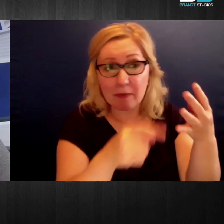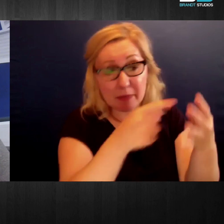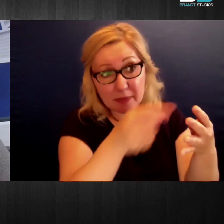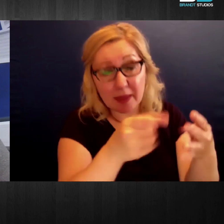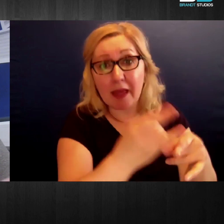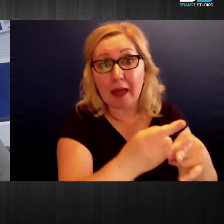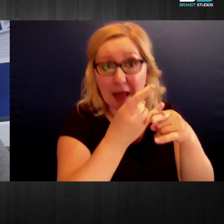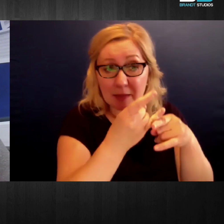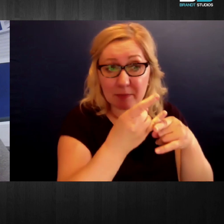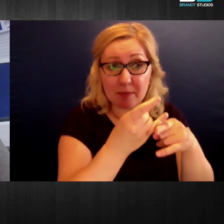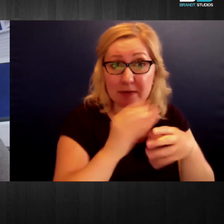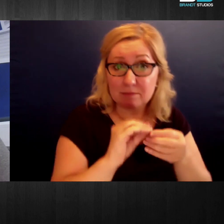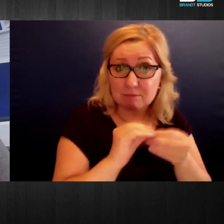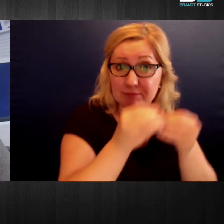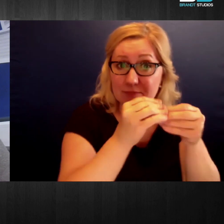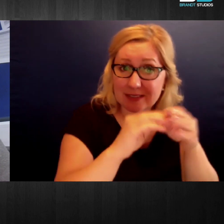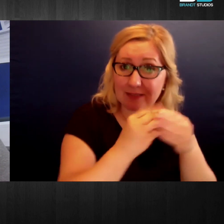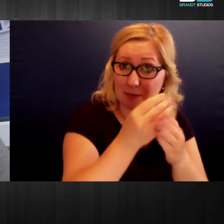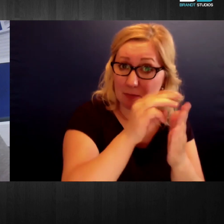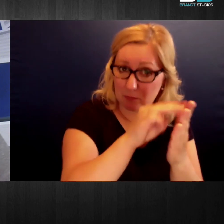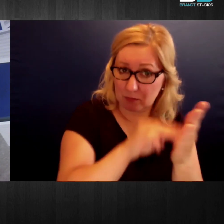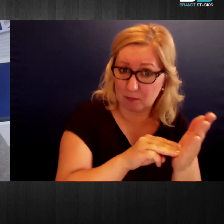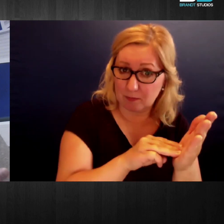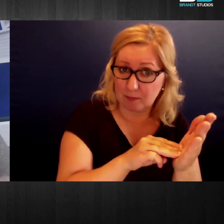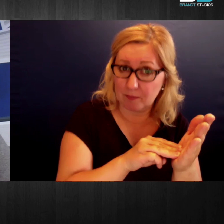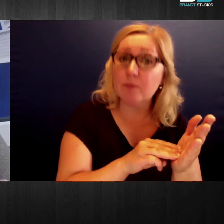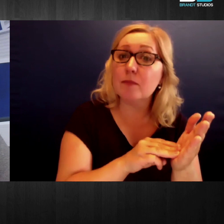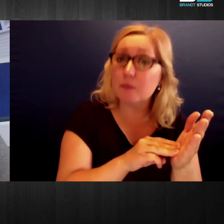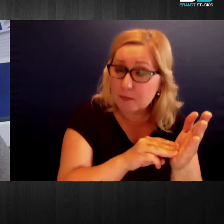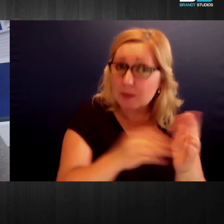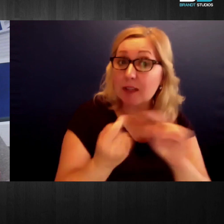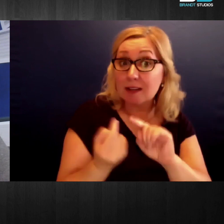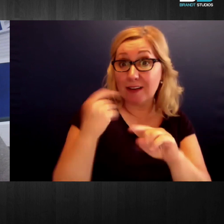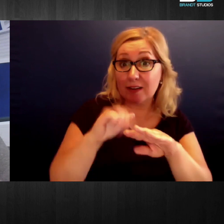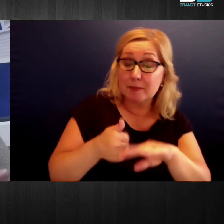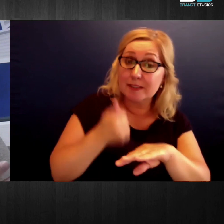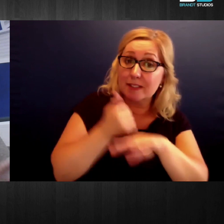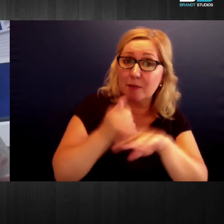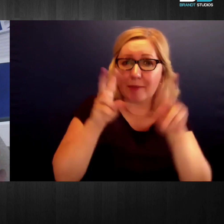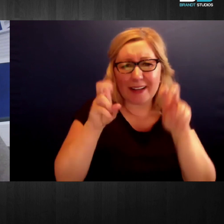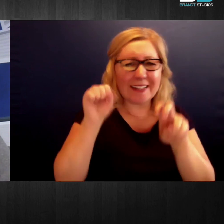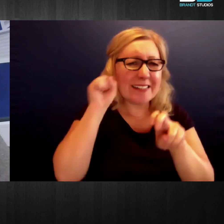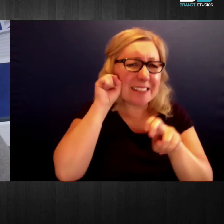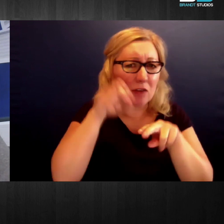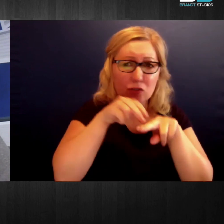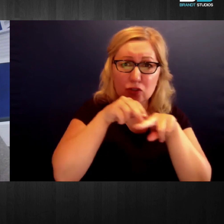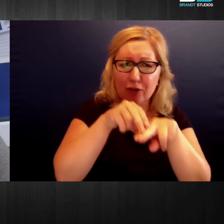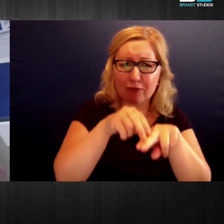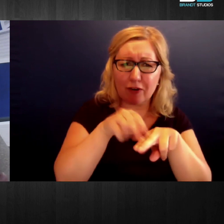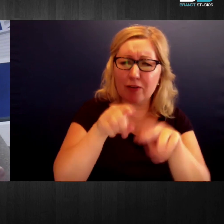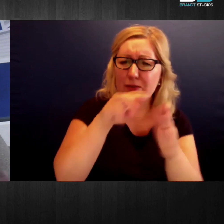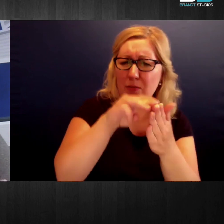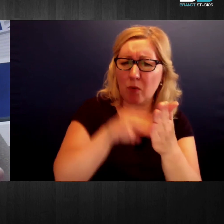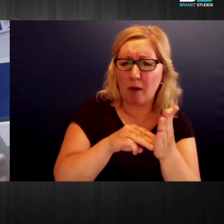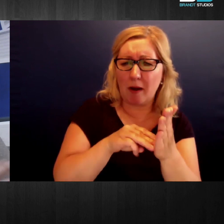And essentially, when Sound Surfers started off, it was quite a broad music program. So we were doing